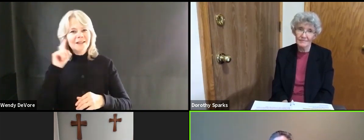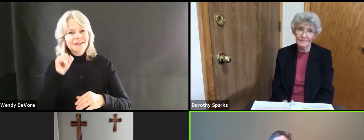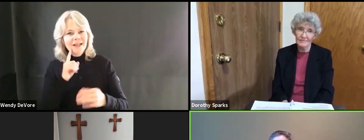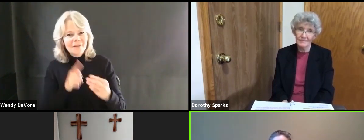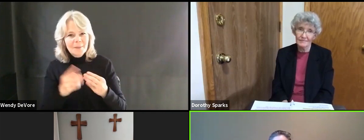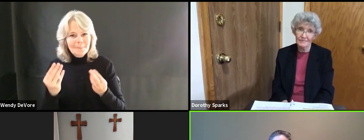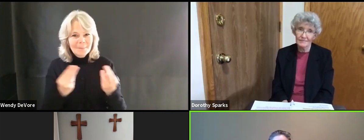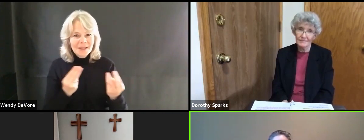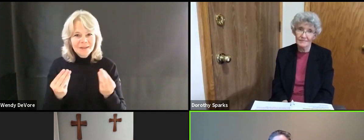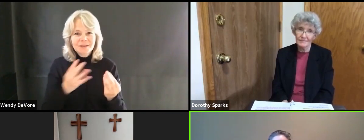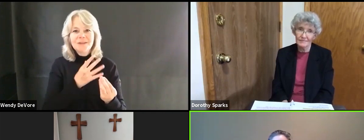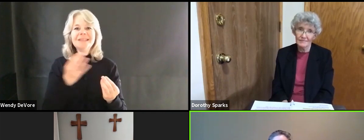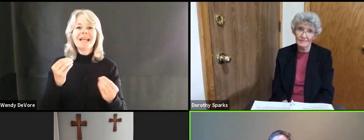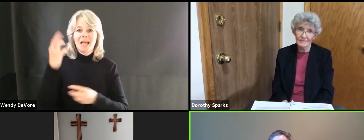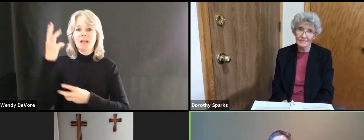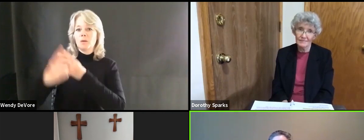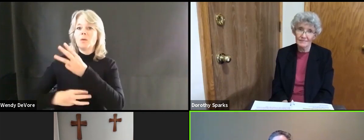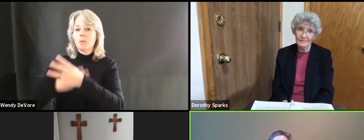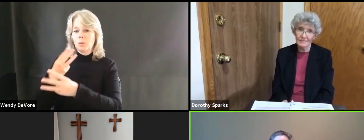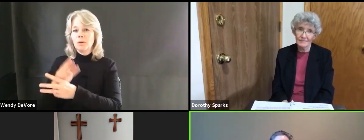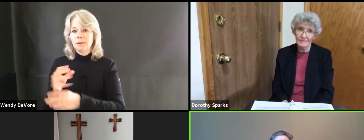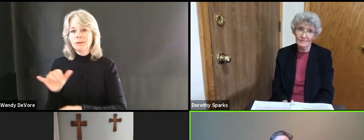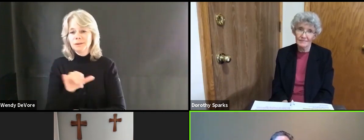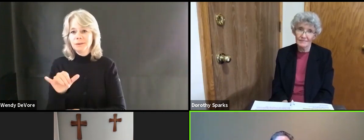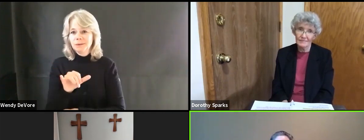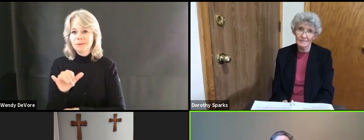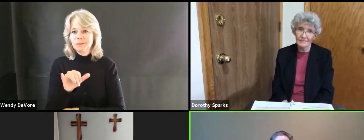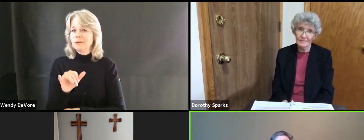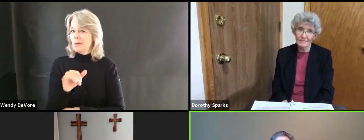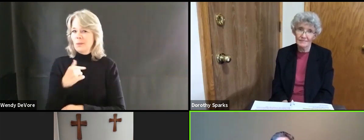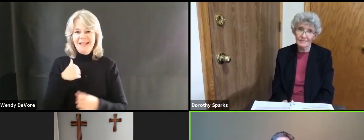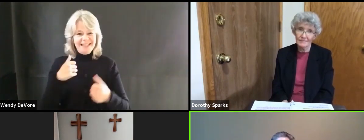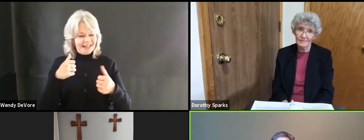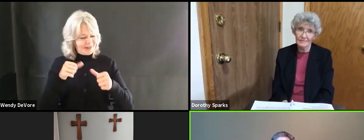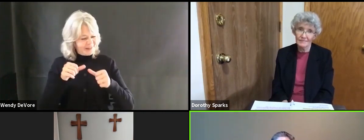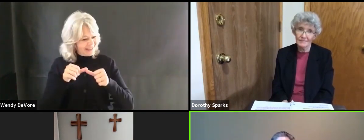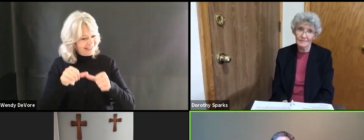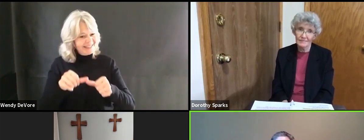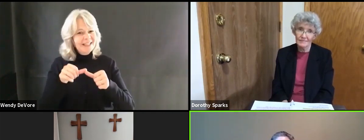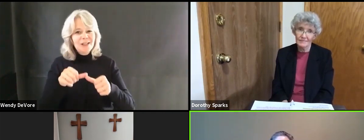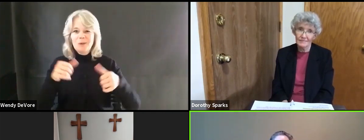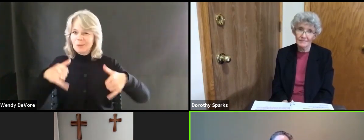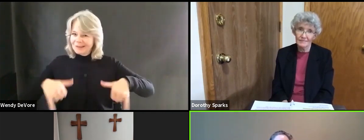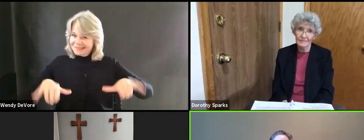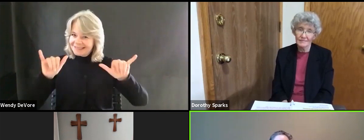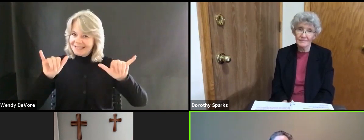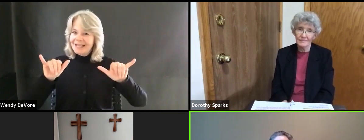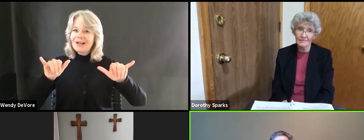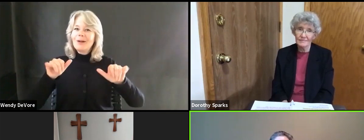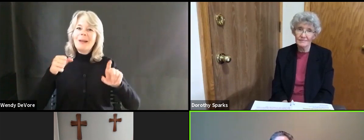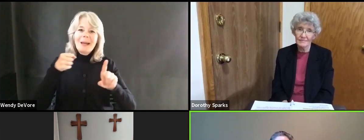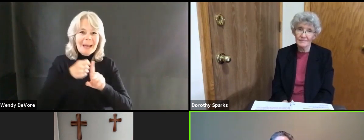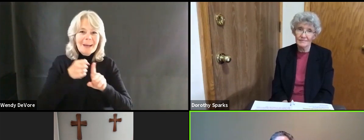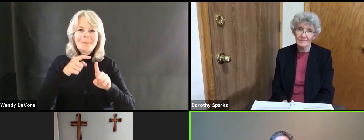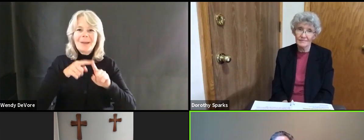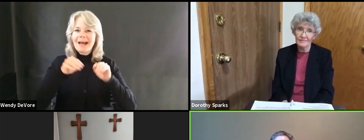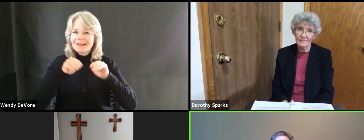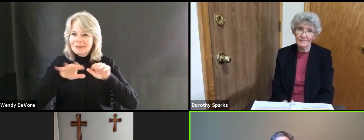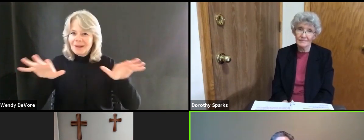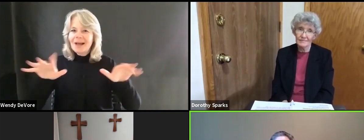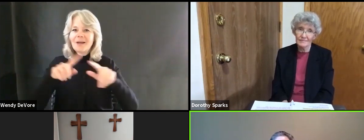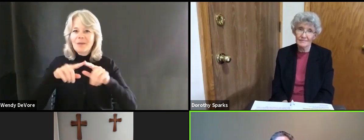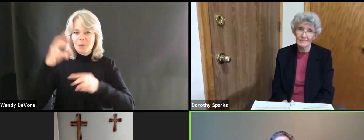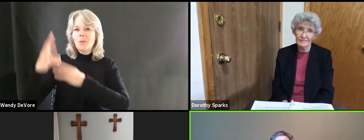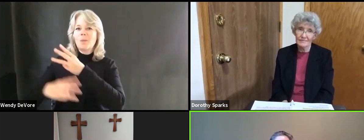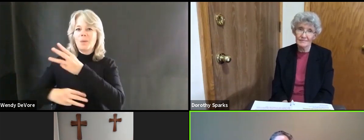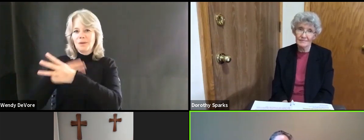world. So we're continuing to have an impact. God is continuing to work through us. The gift of the community